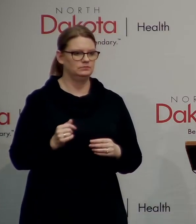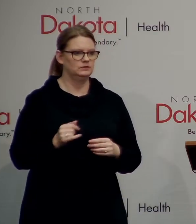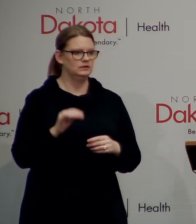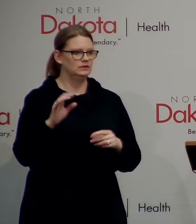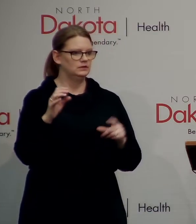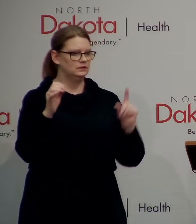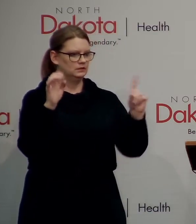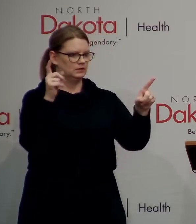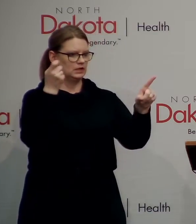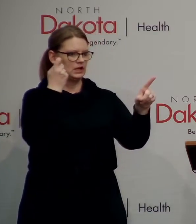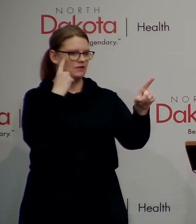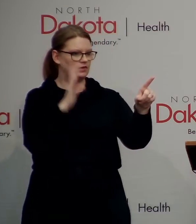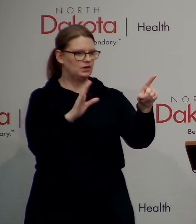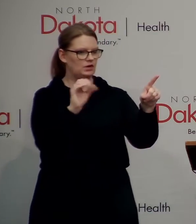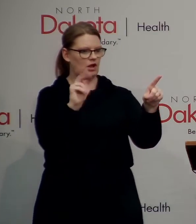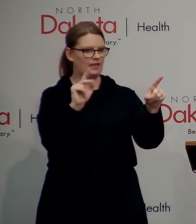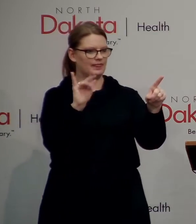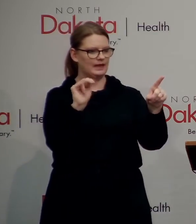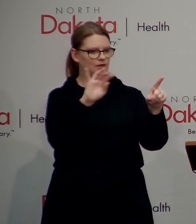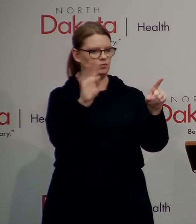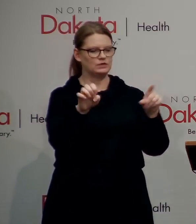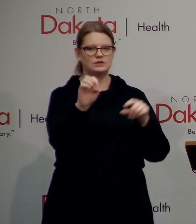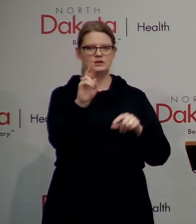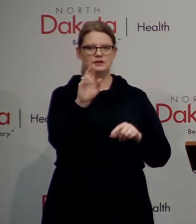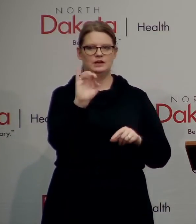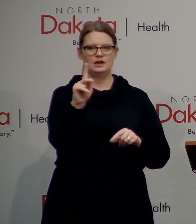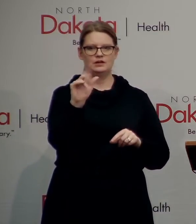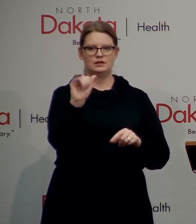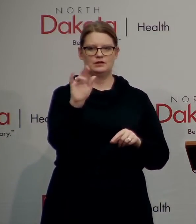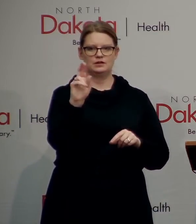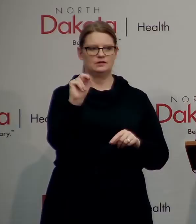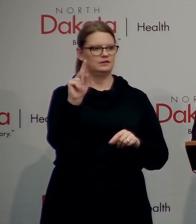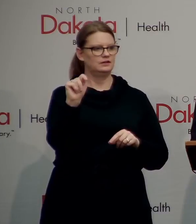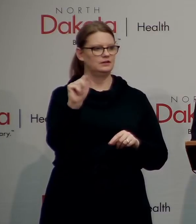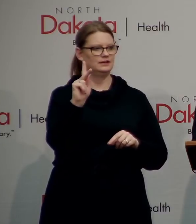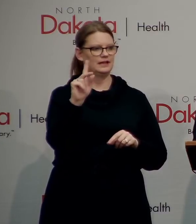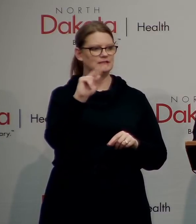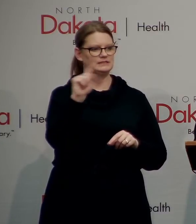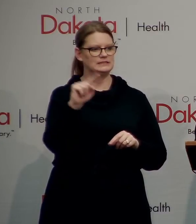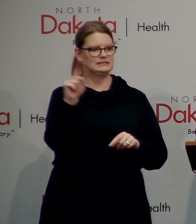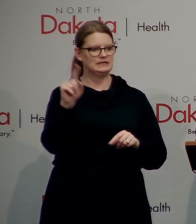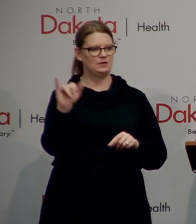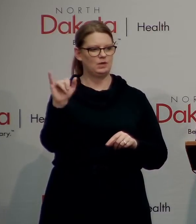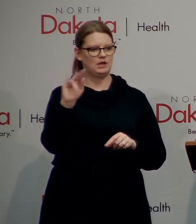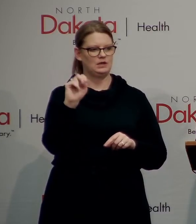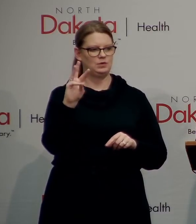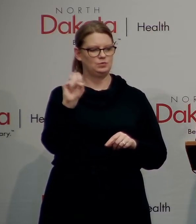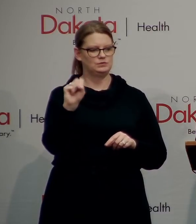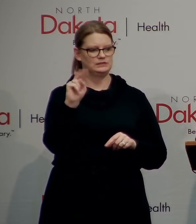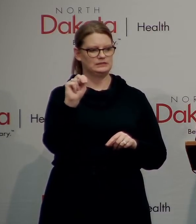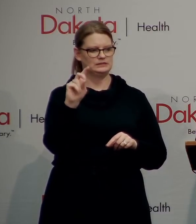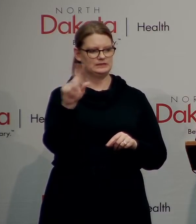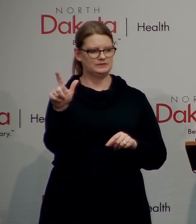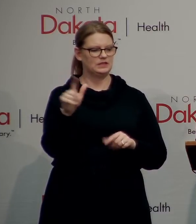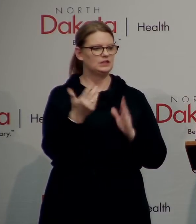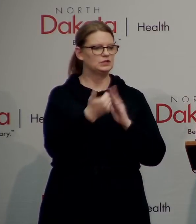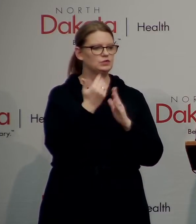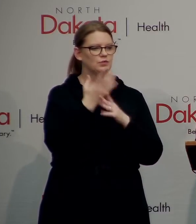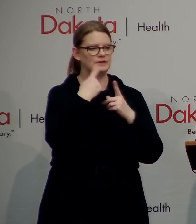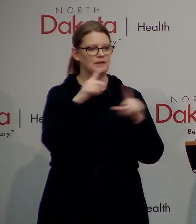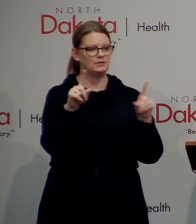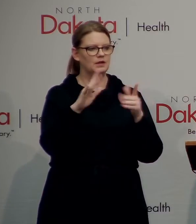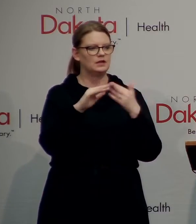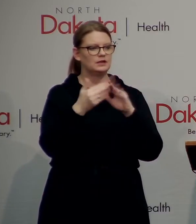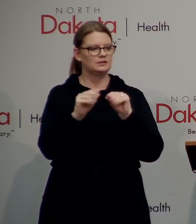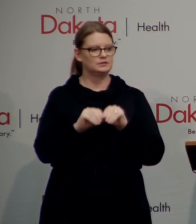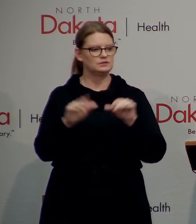Governor, we have a question from online from Eric Arndt at KZZY News in Devils Lake is asking, given the new announcement of community spread